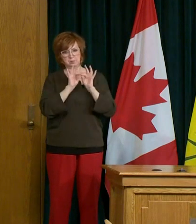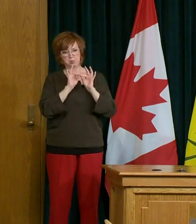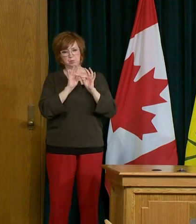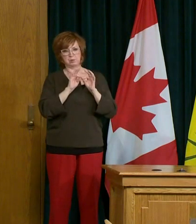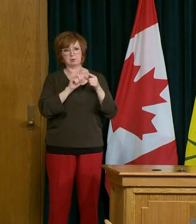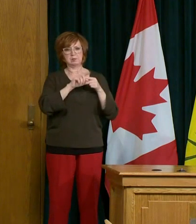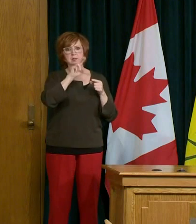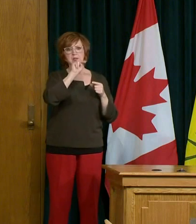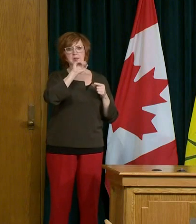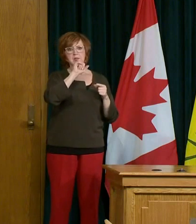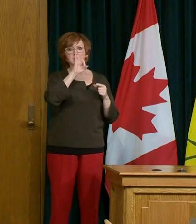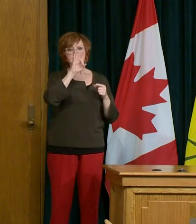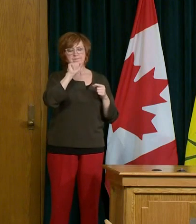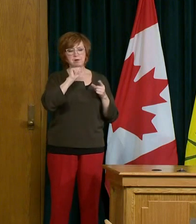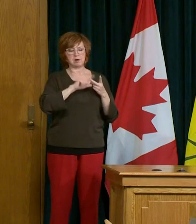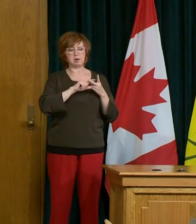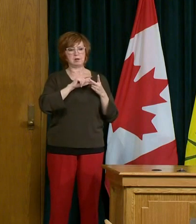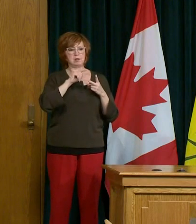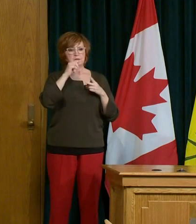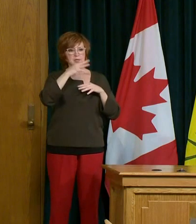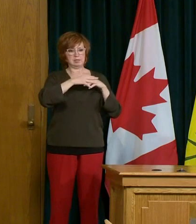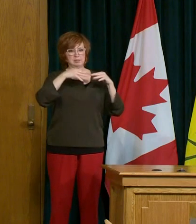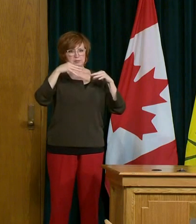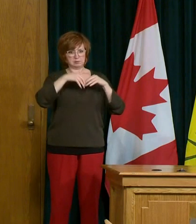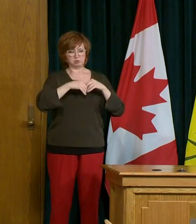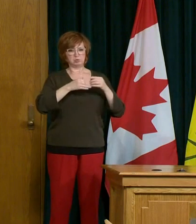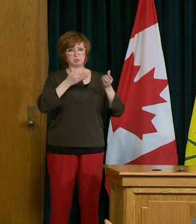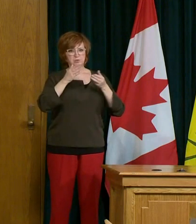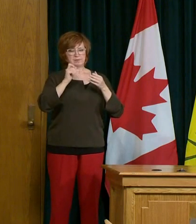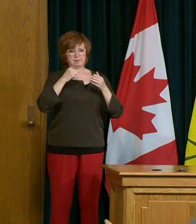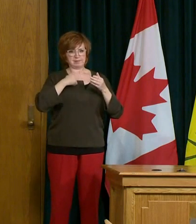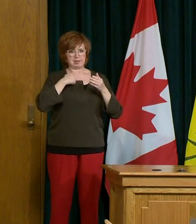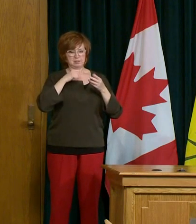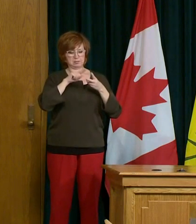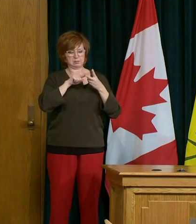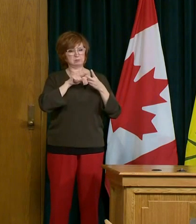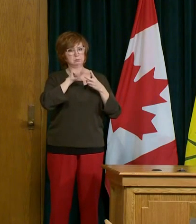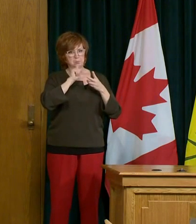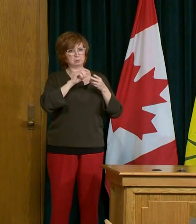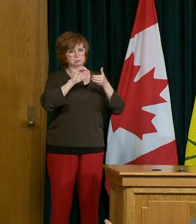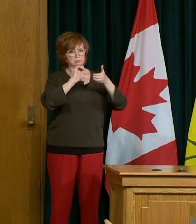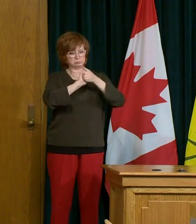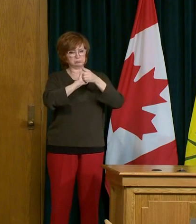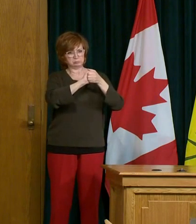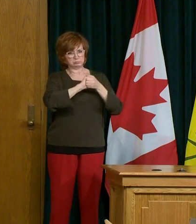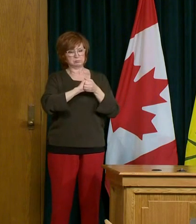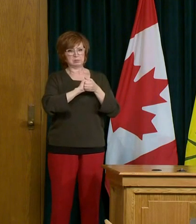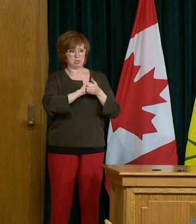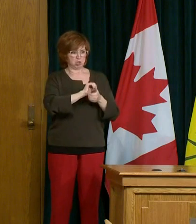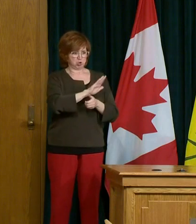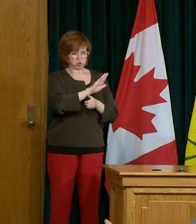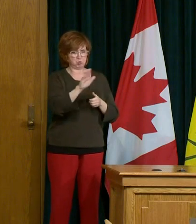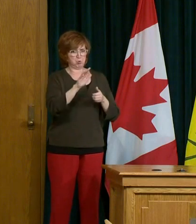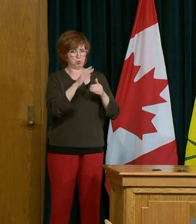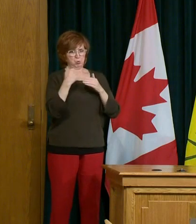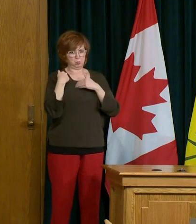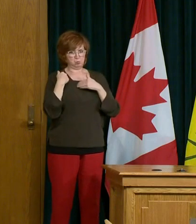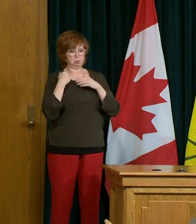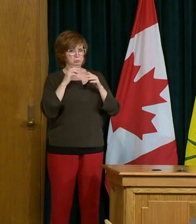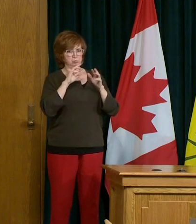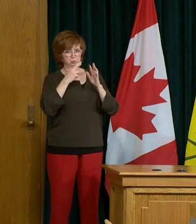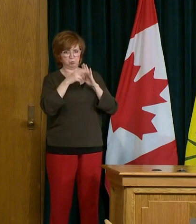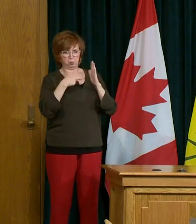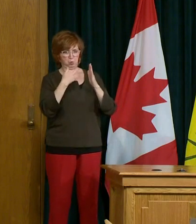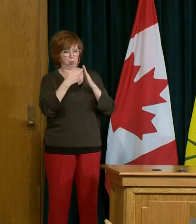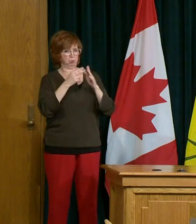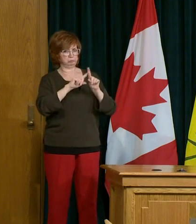NISA and Indigenous Services Canada because of jurisdictional roles and responsibilities in terms of who